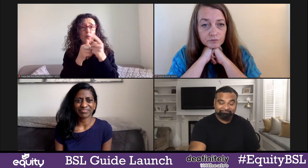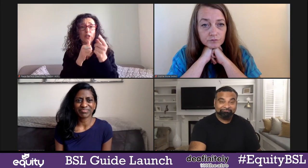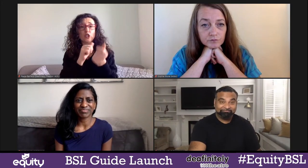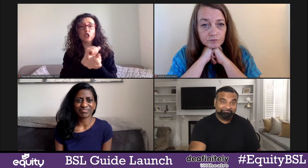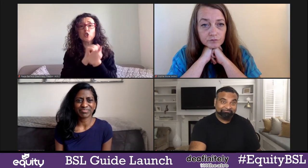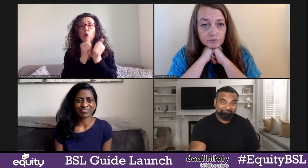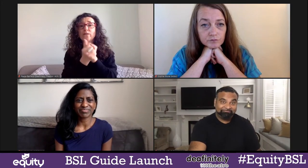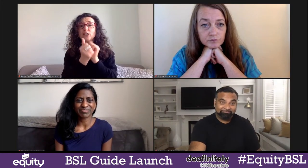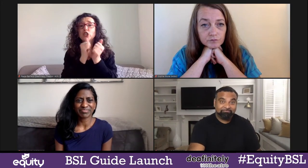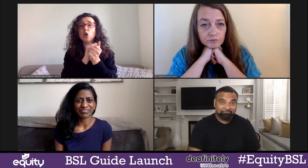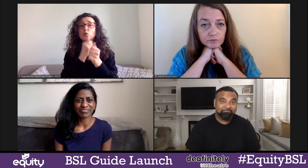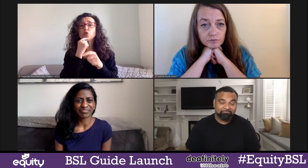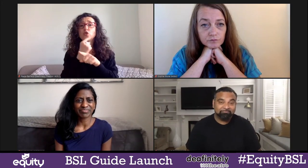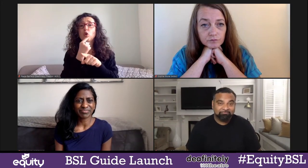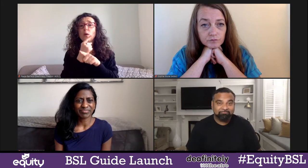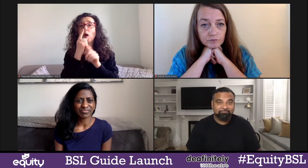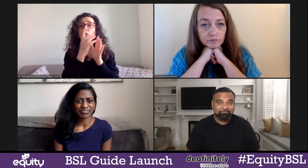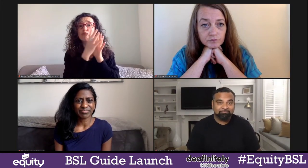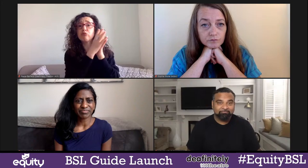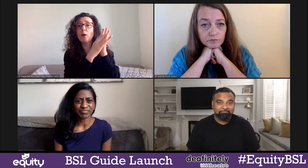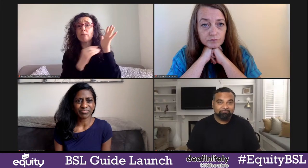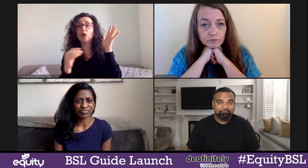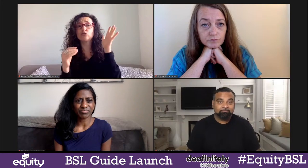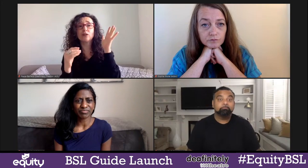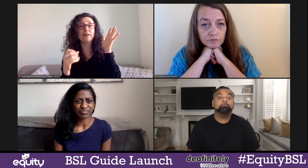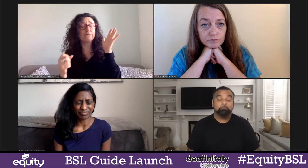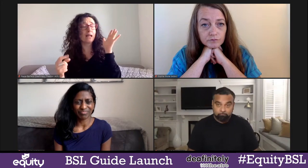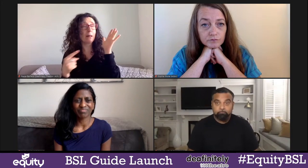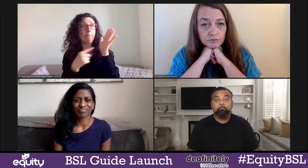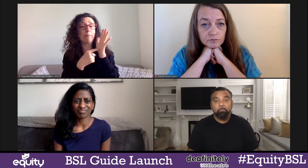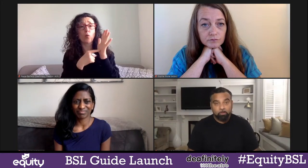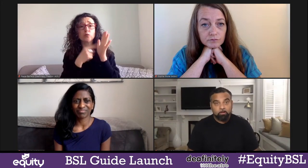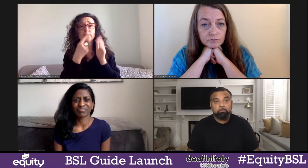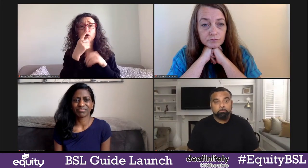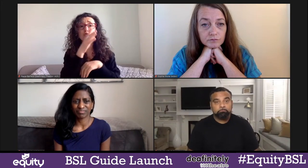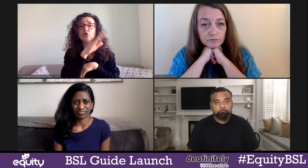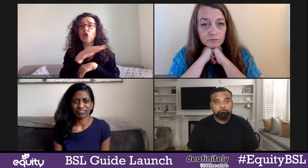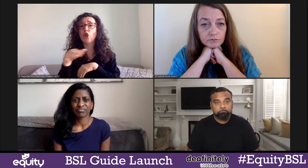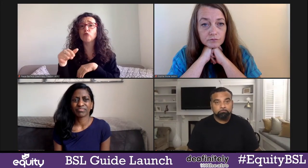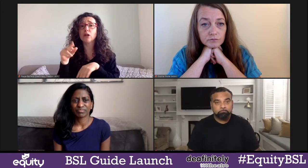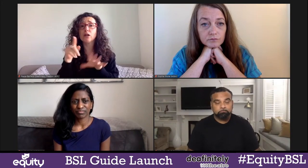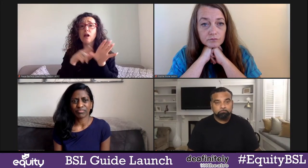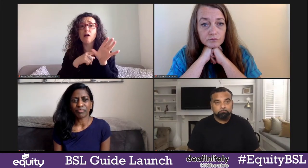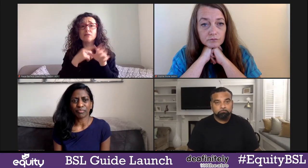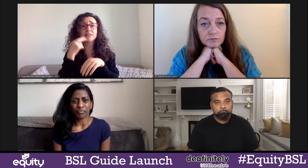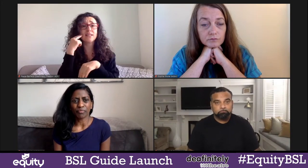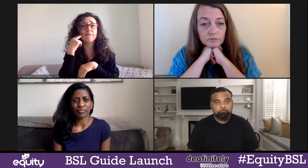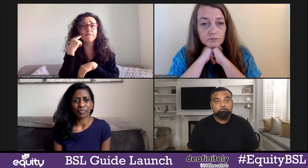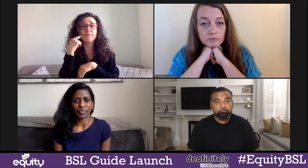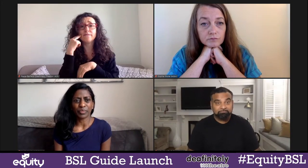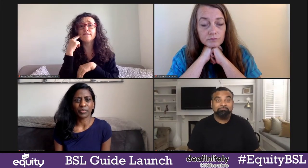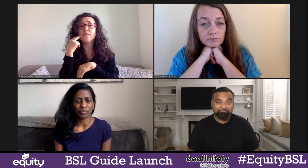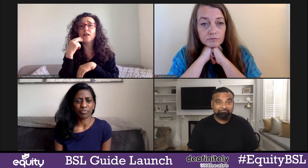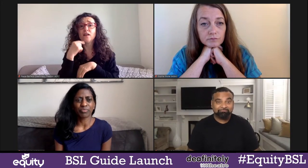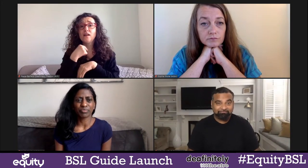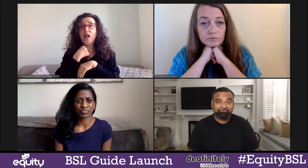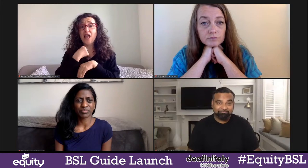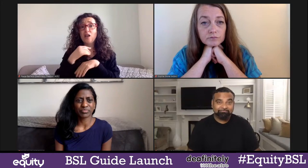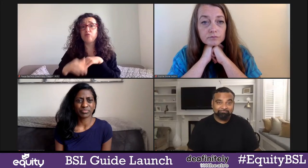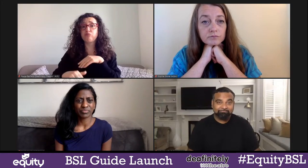I do fully agree with those comments. And Sophie brought up a fundamental issue there about role models for children and